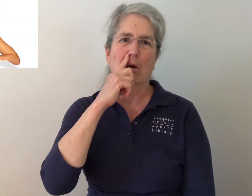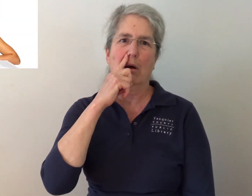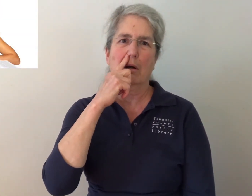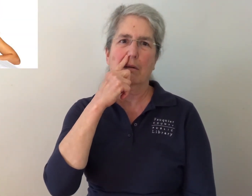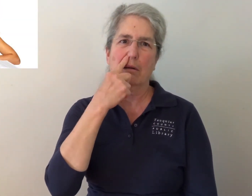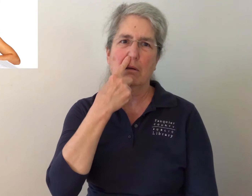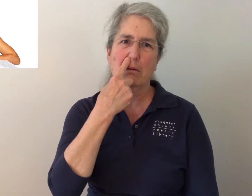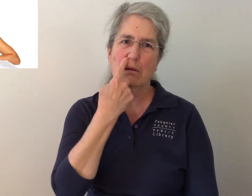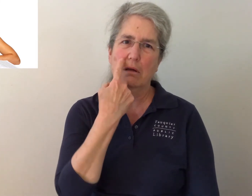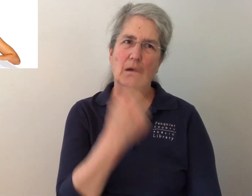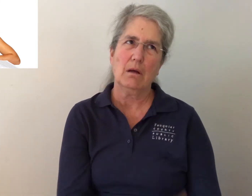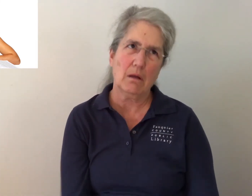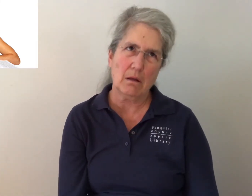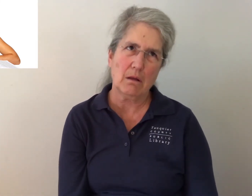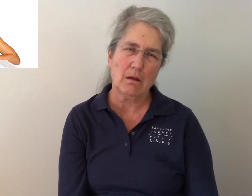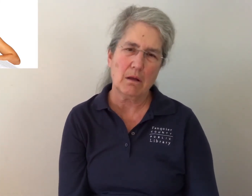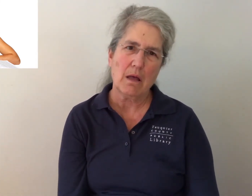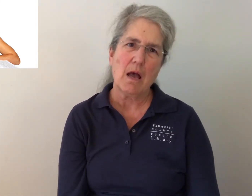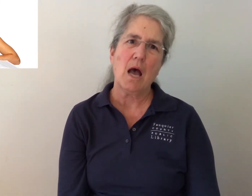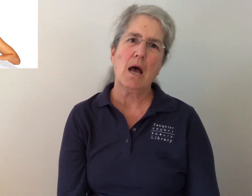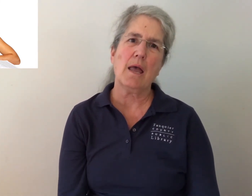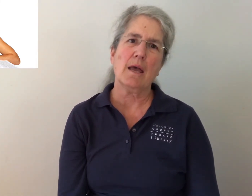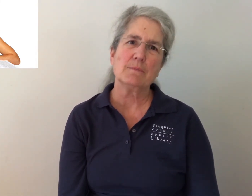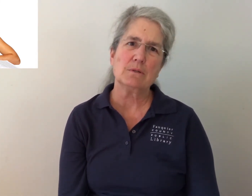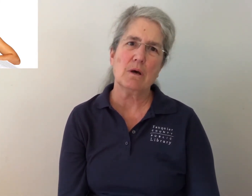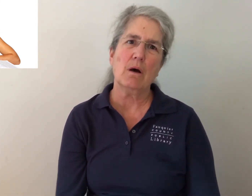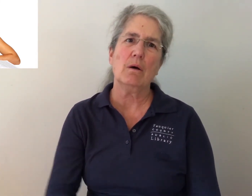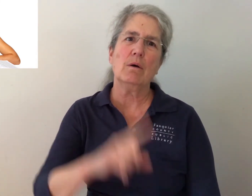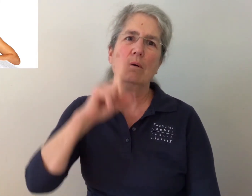Bored. Ugh. I am so